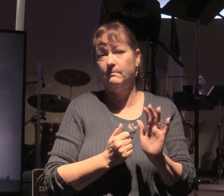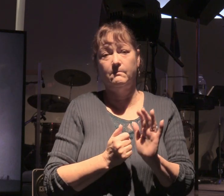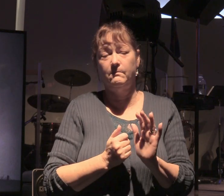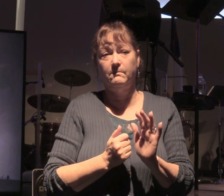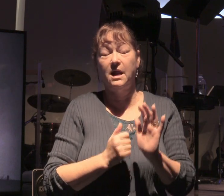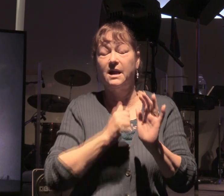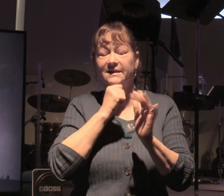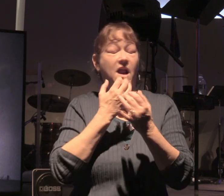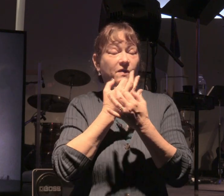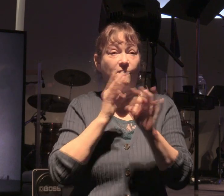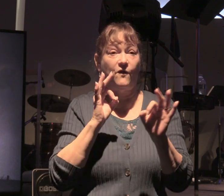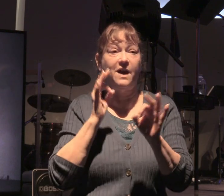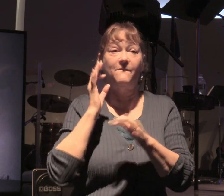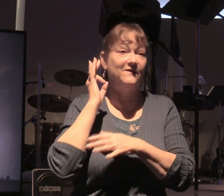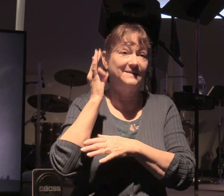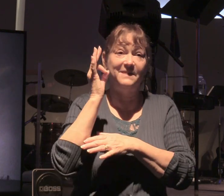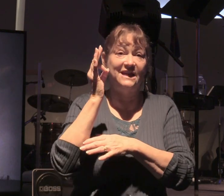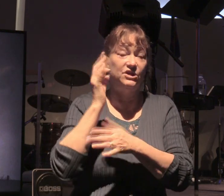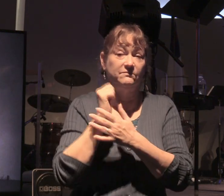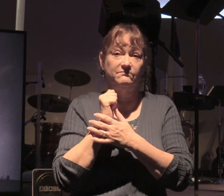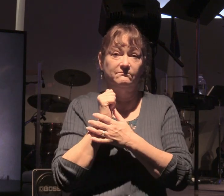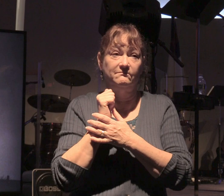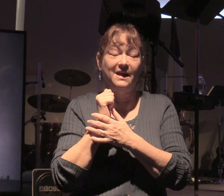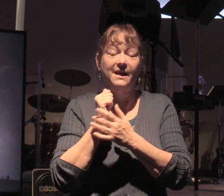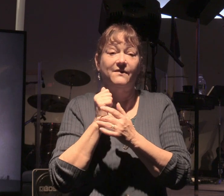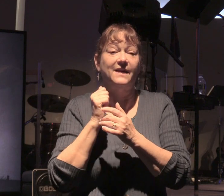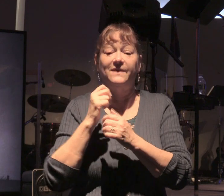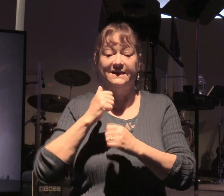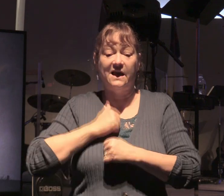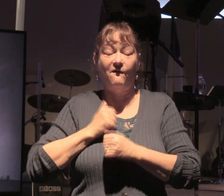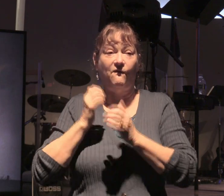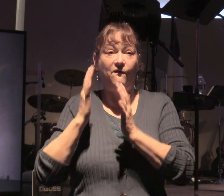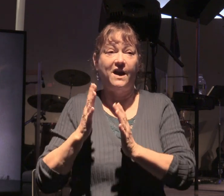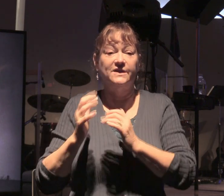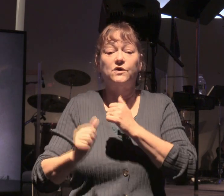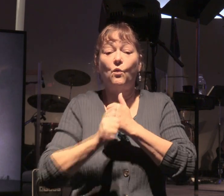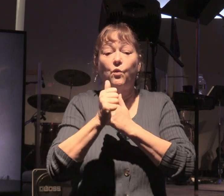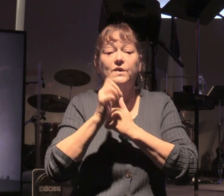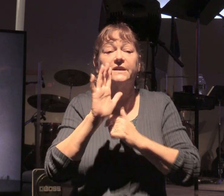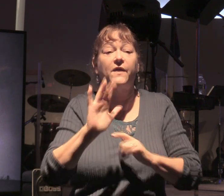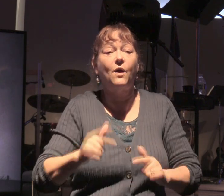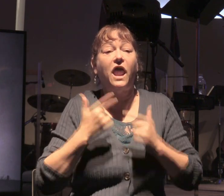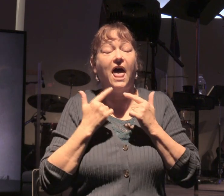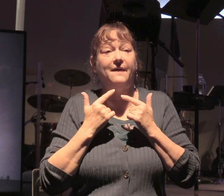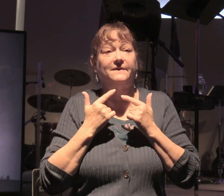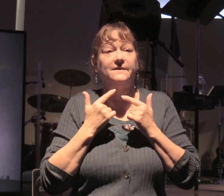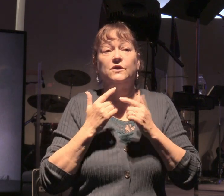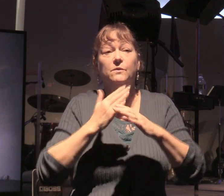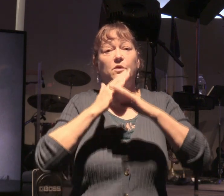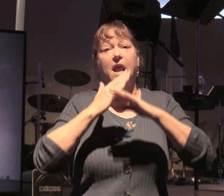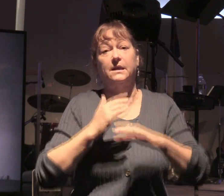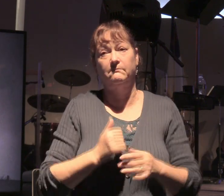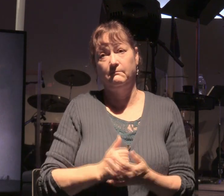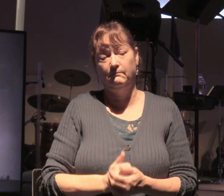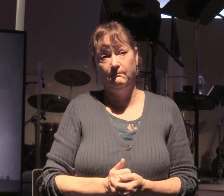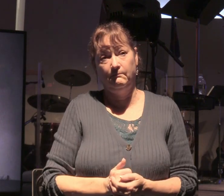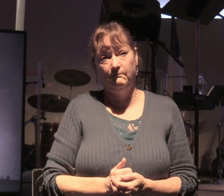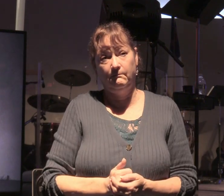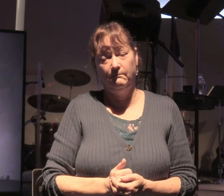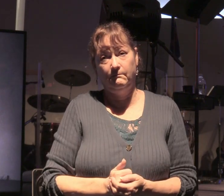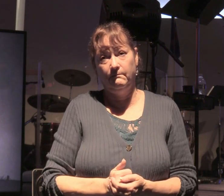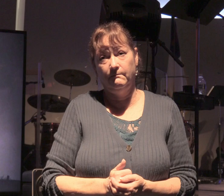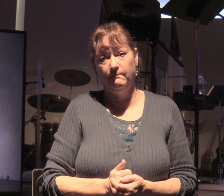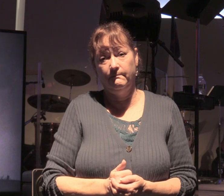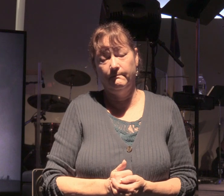That is not the freedom of speech that these veterans risk their lives to protect.